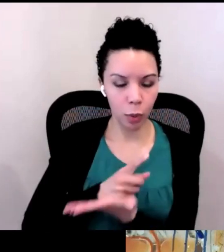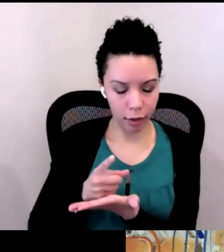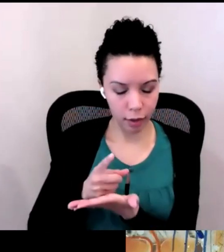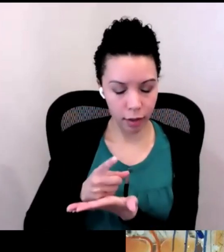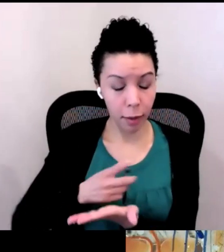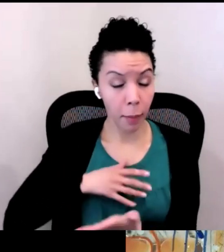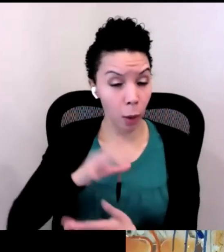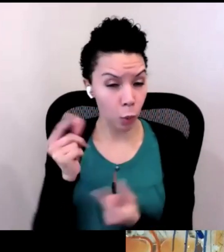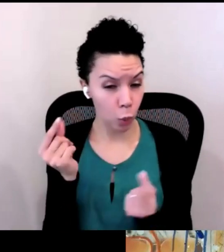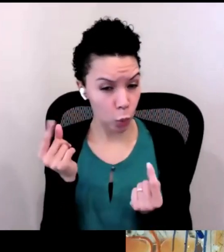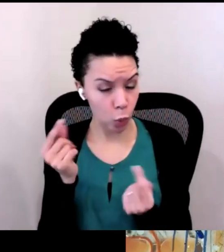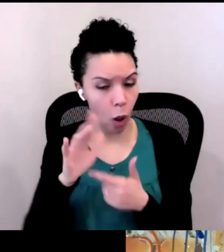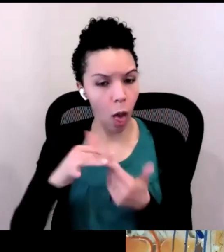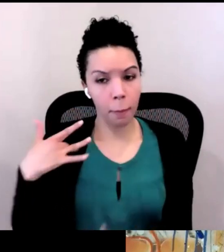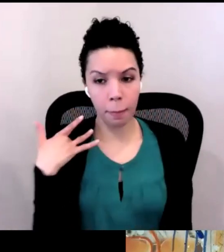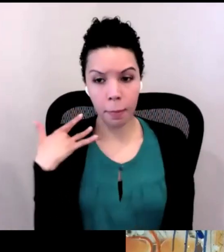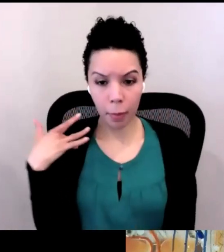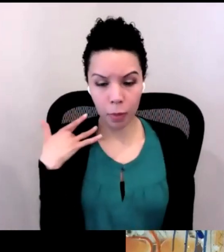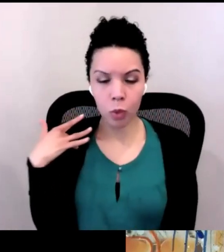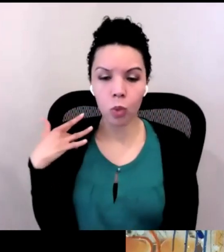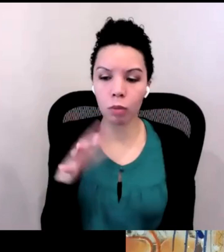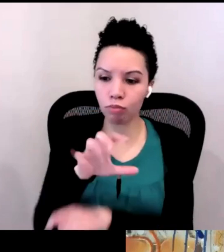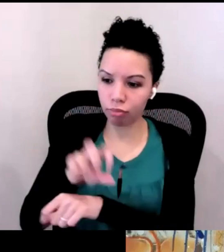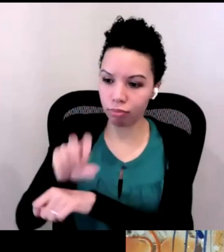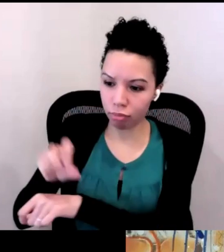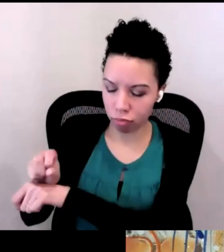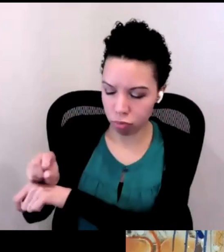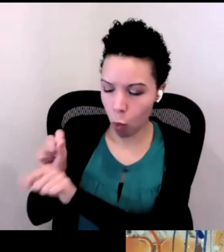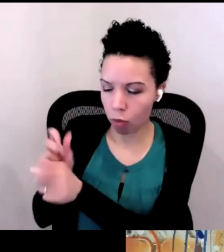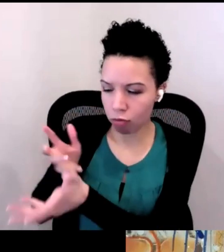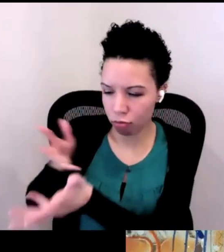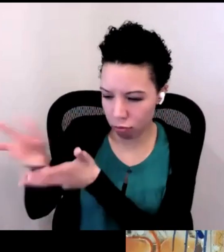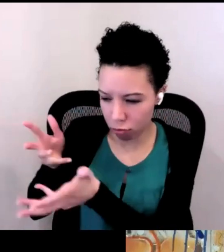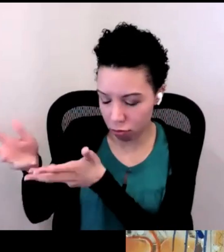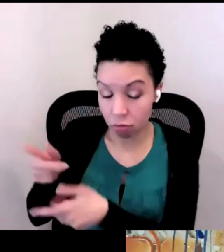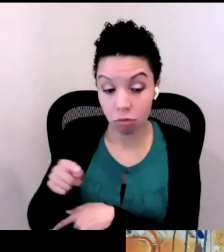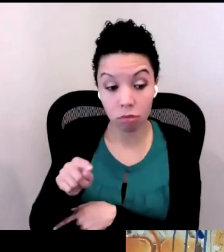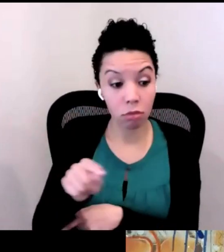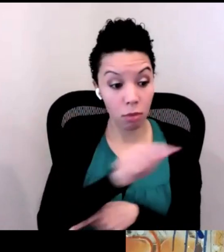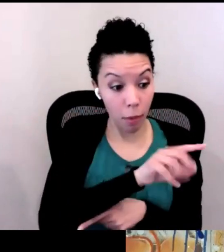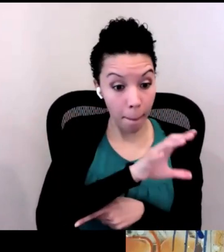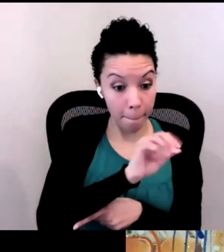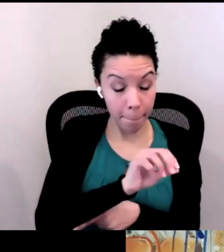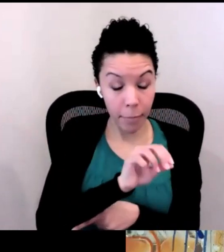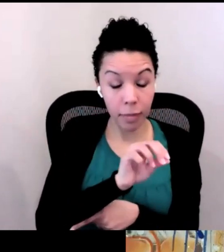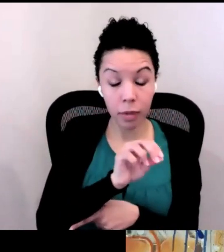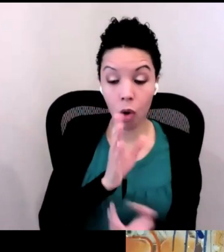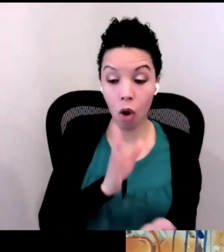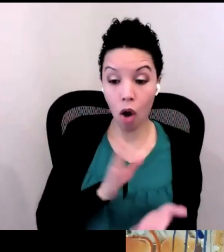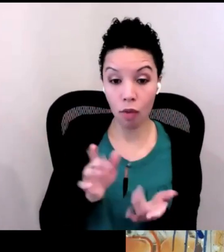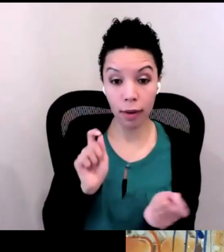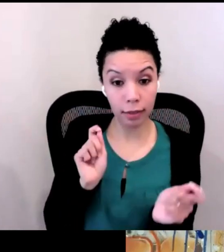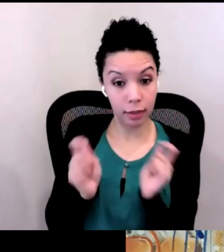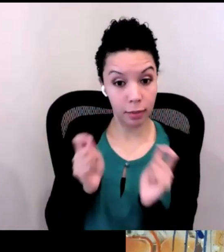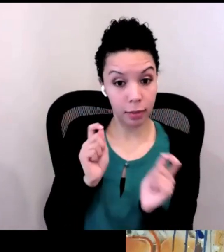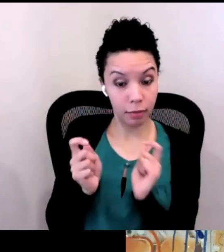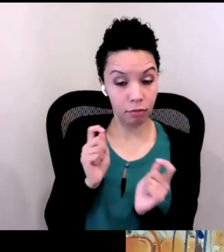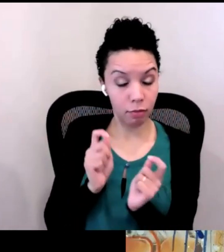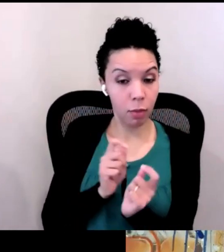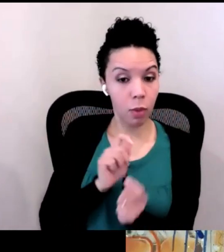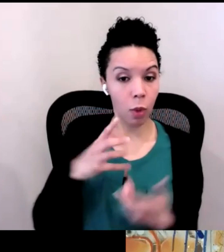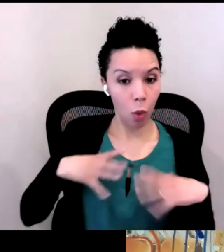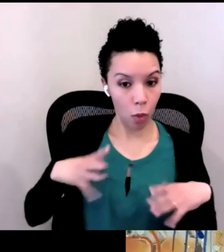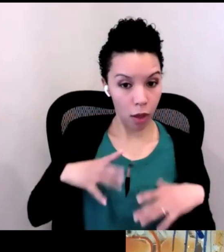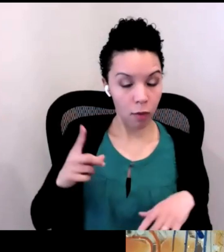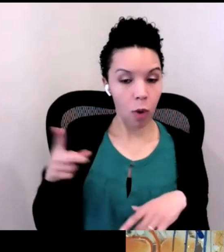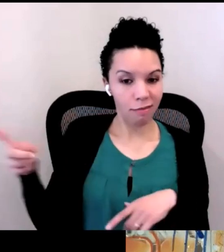models, working with all of them, working with the companies who are offering the adaptive clothing for the models to wear on the runway. And